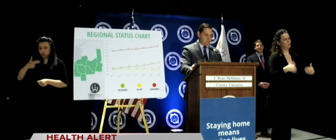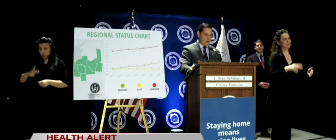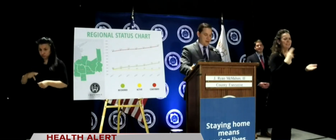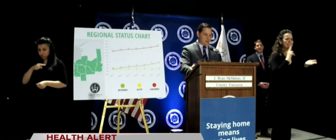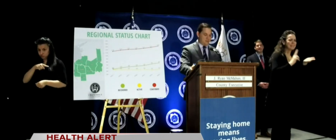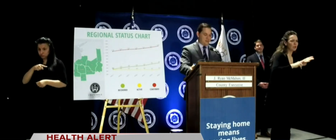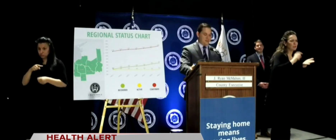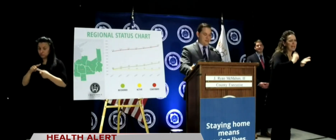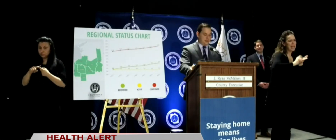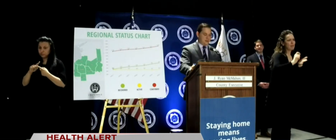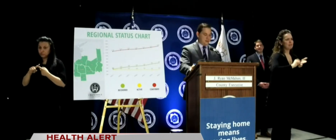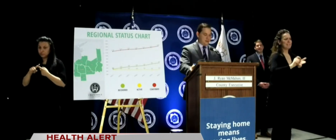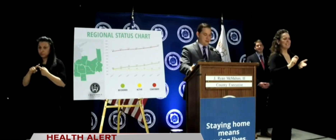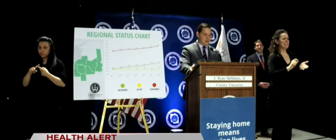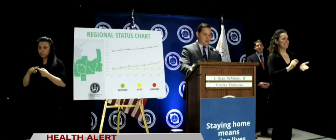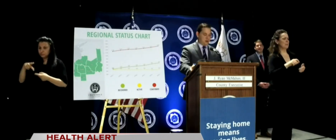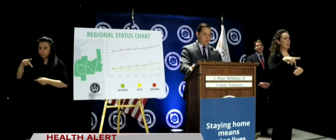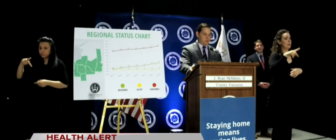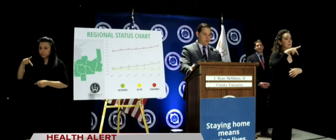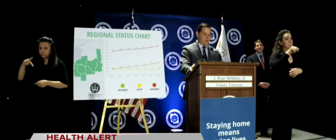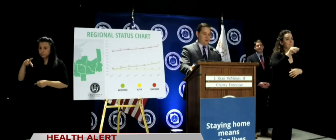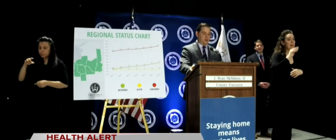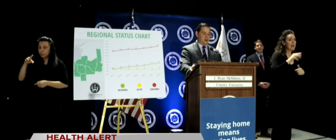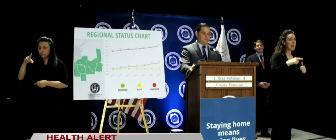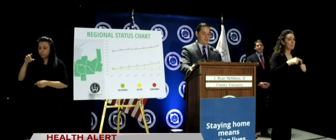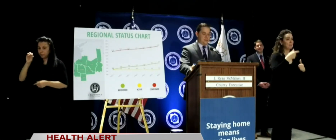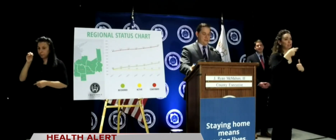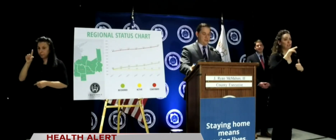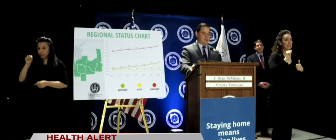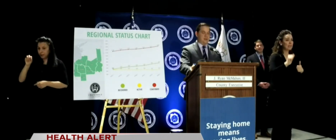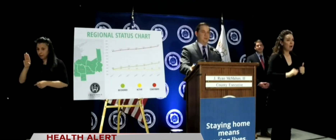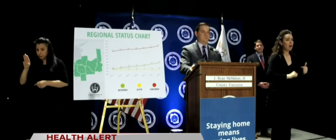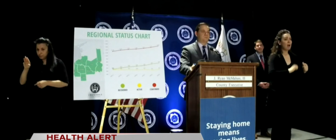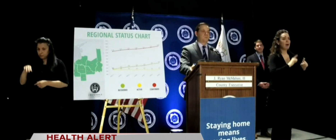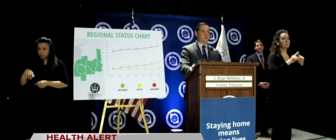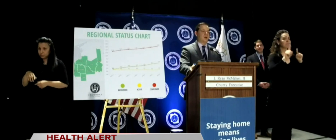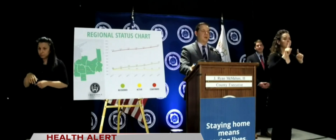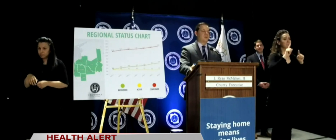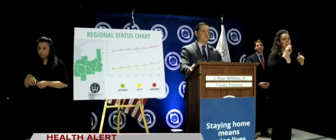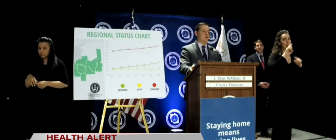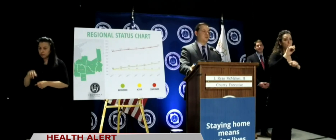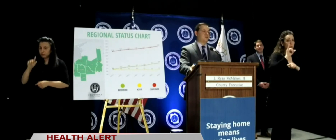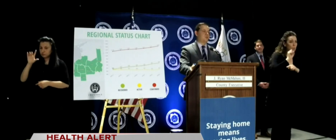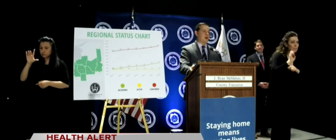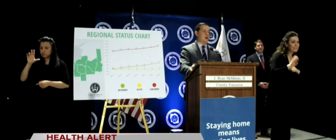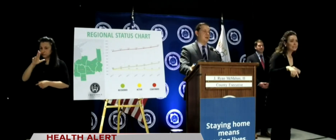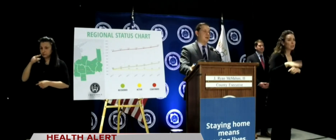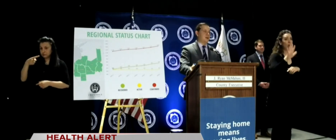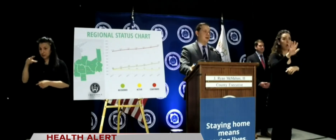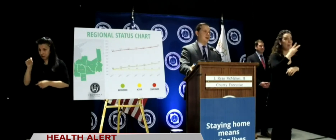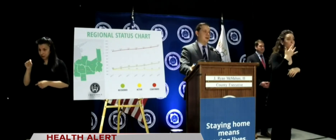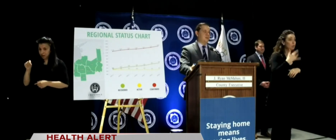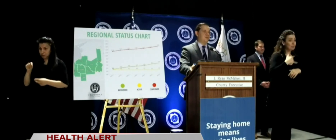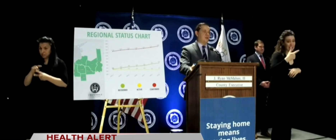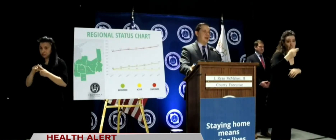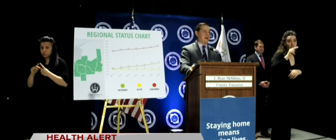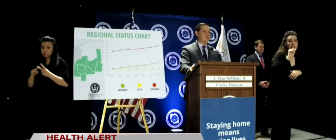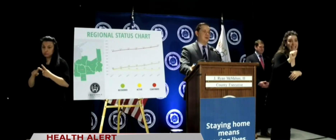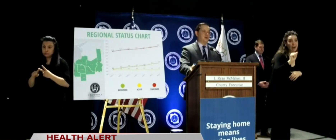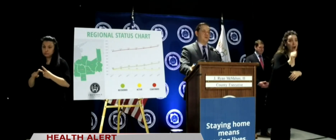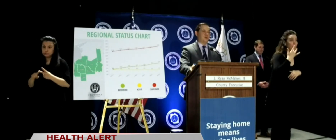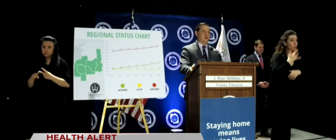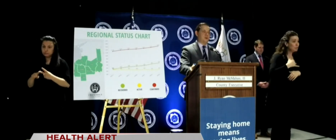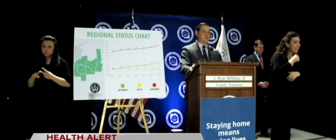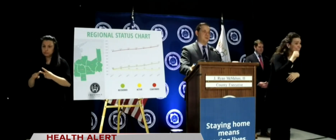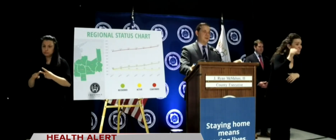and Pam and Tina, and our birthday girl in our office today, Gina Giblin. These folks have been on the front lines